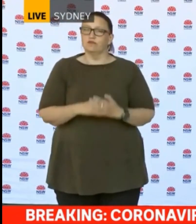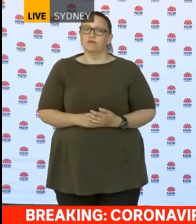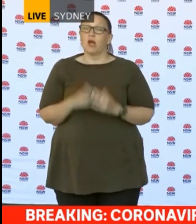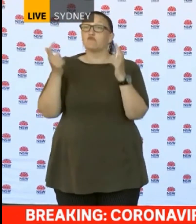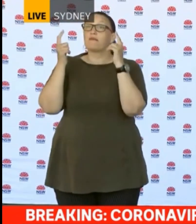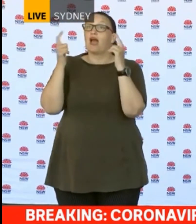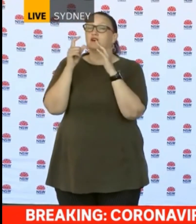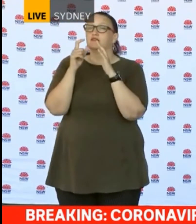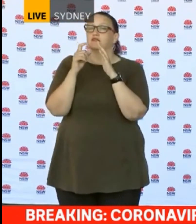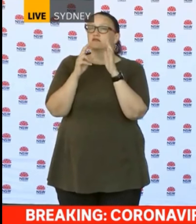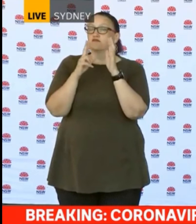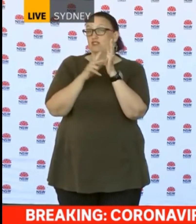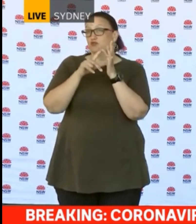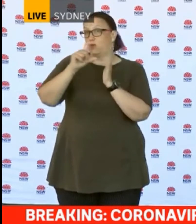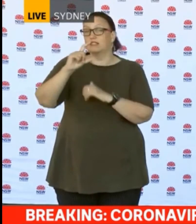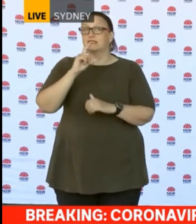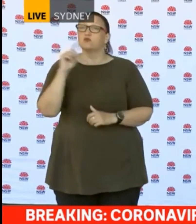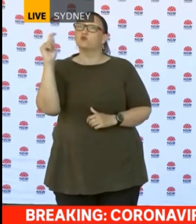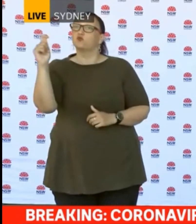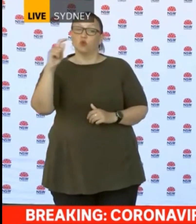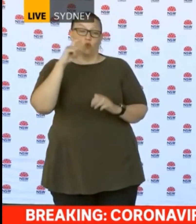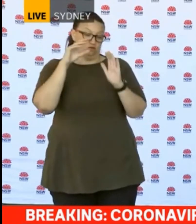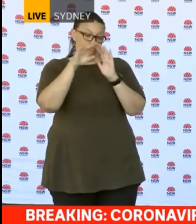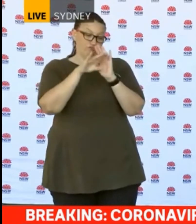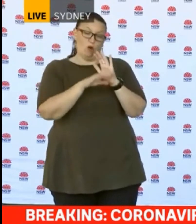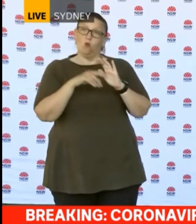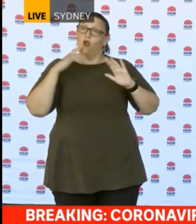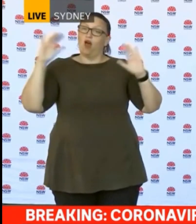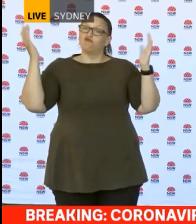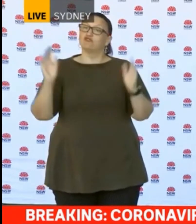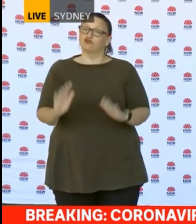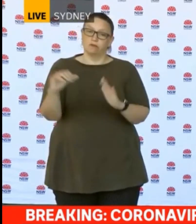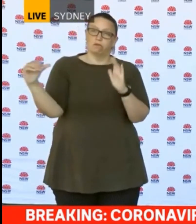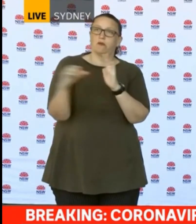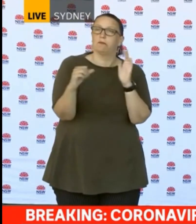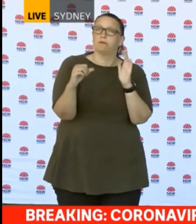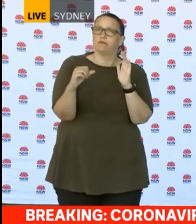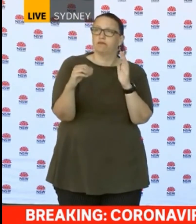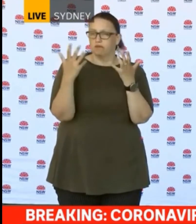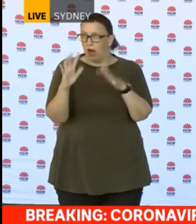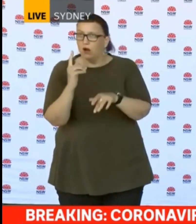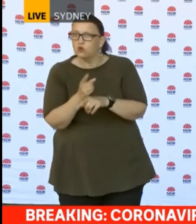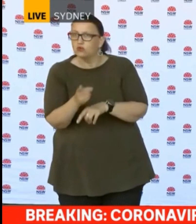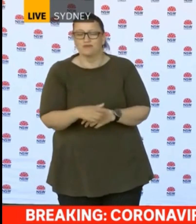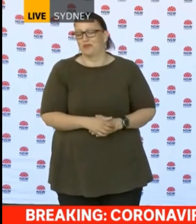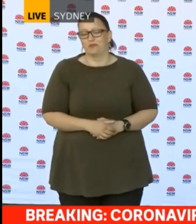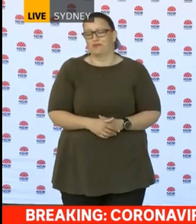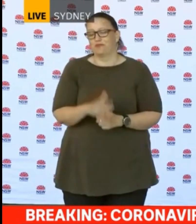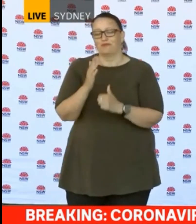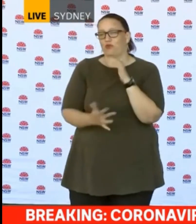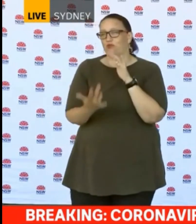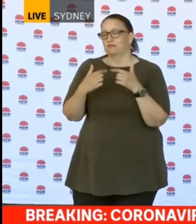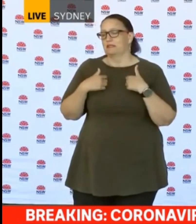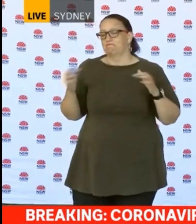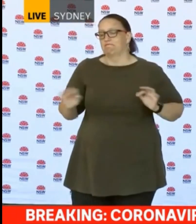for people entering Victoria from New South Wales. Has he let you into his thinking there, or have your health minister spoken about that? No, he's not been in touch with